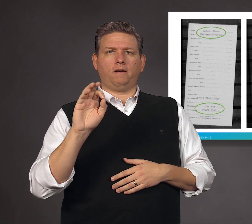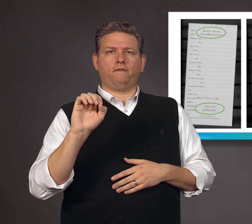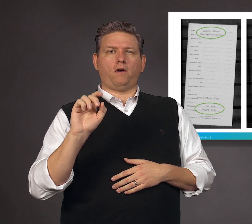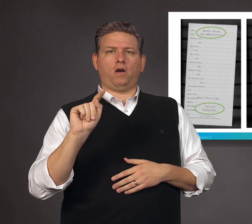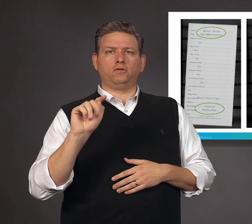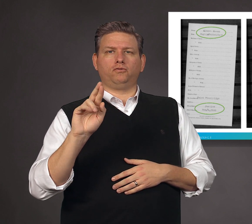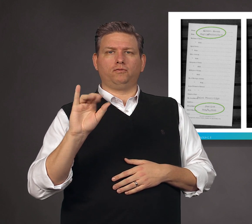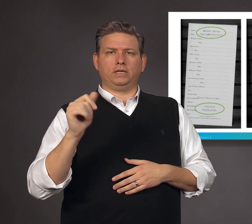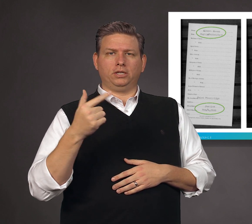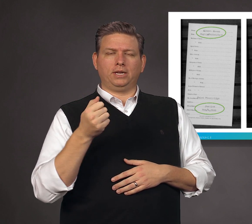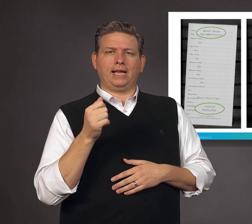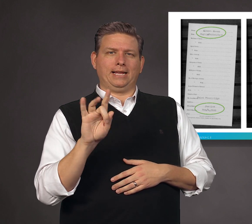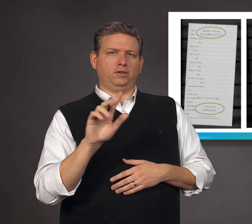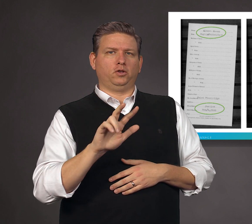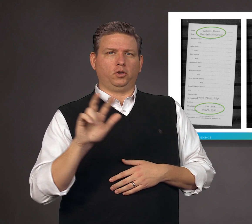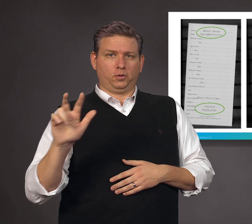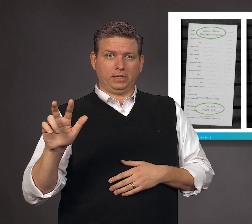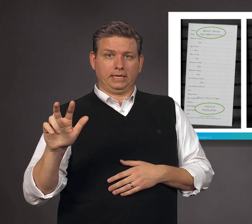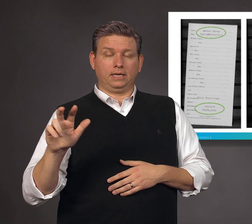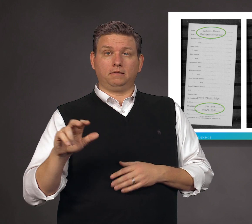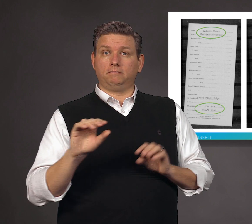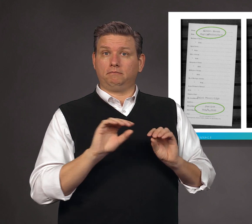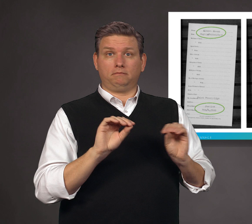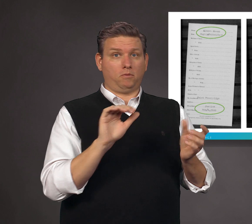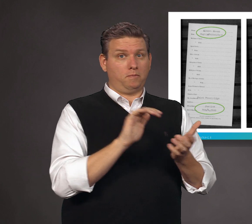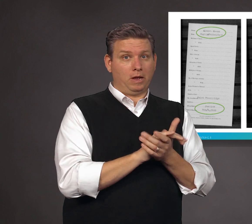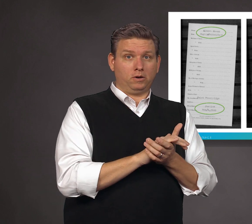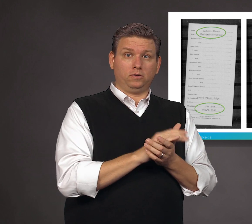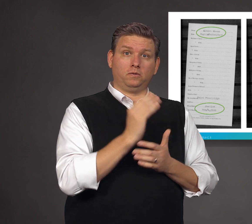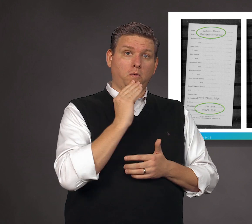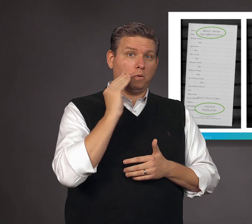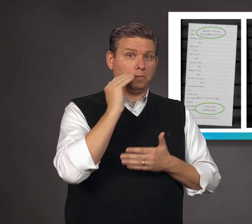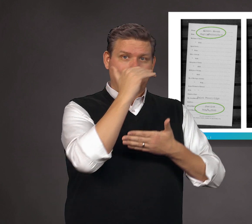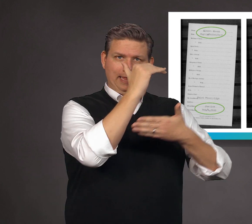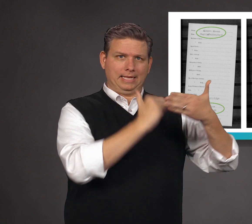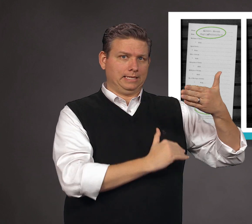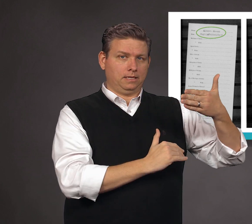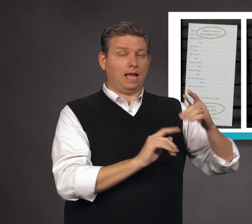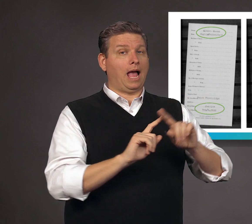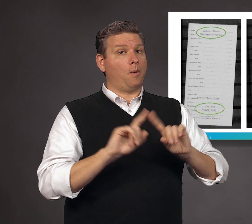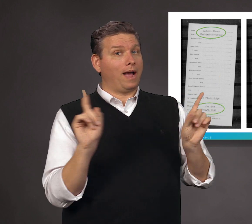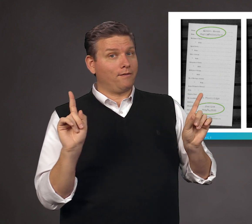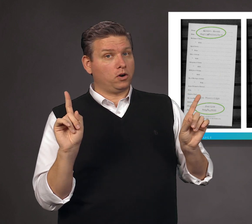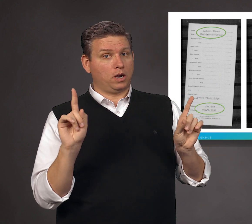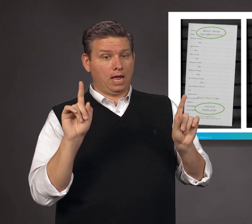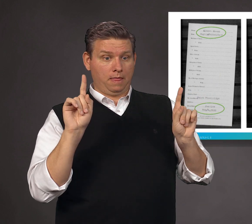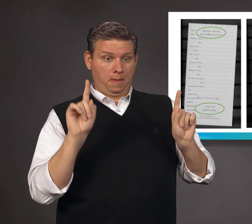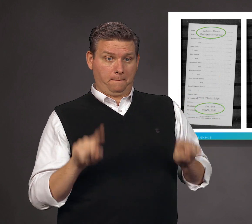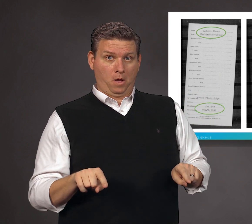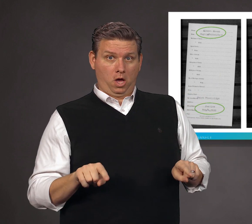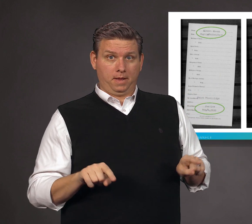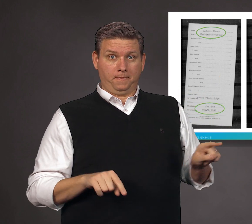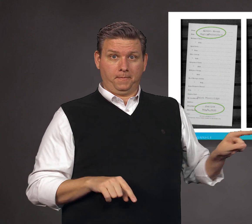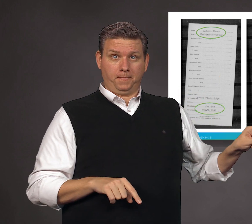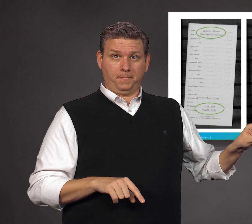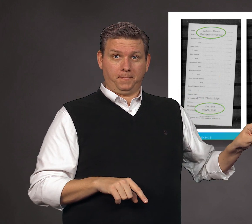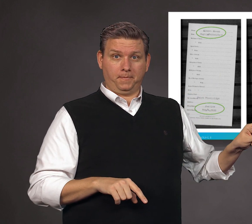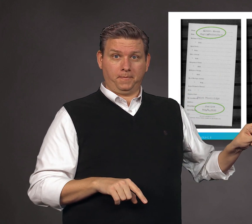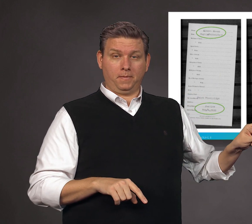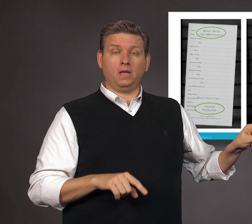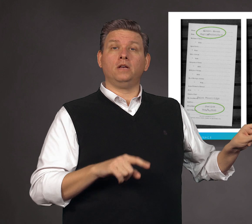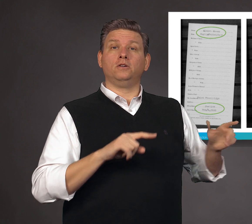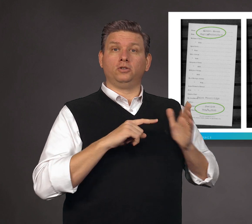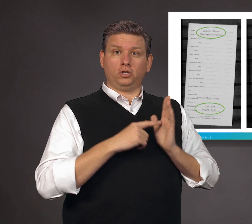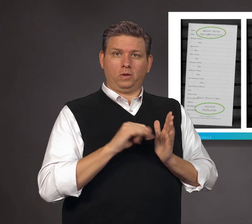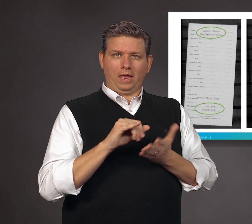February, 1833. No marriage or residence places are listed. However, at the bottom of the second page, it shows that this record